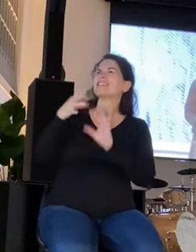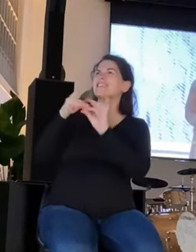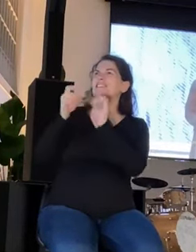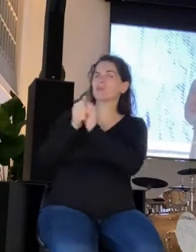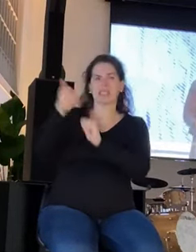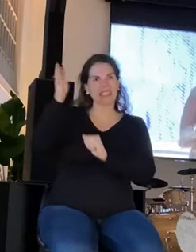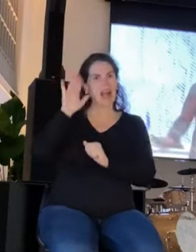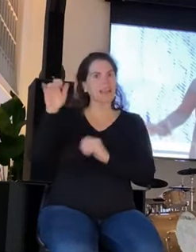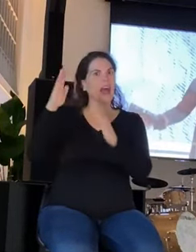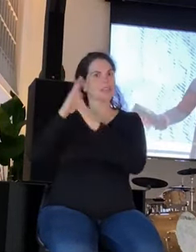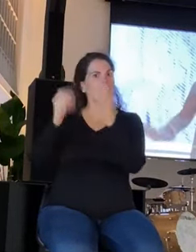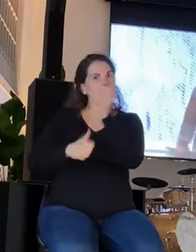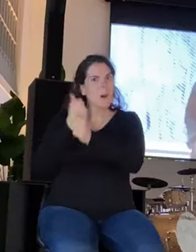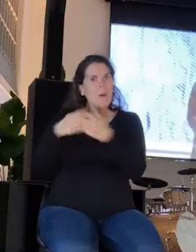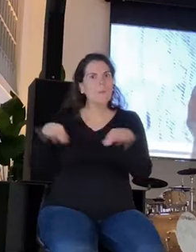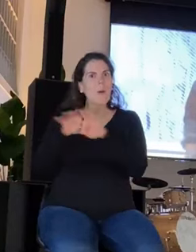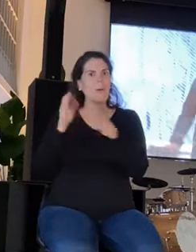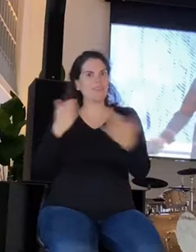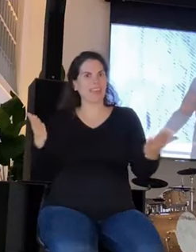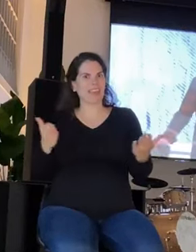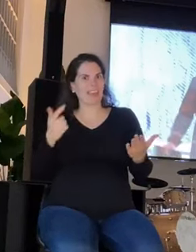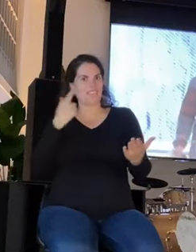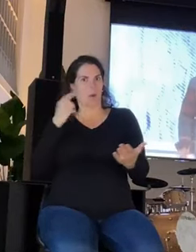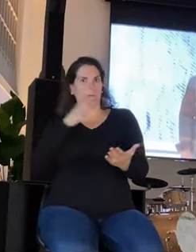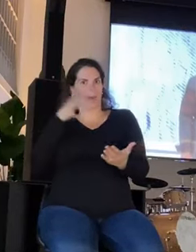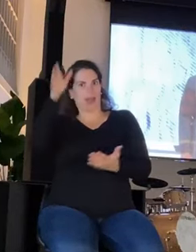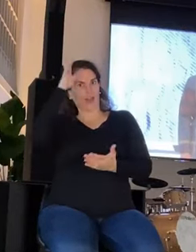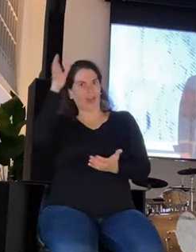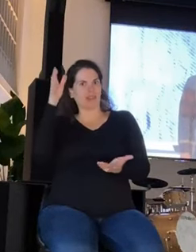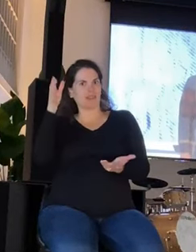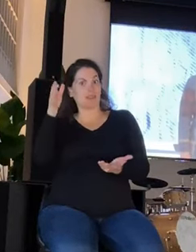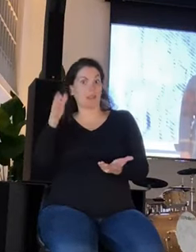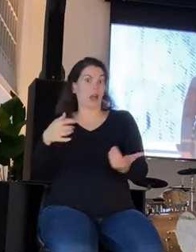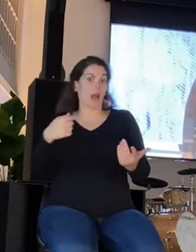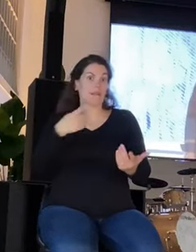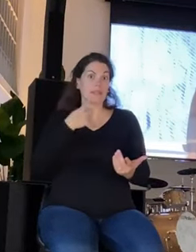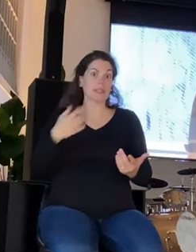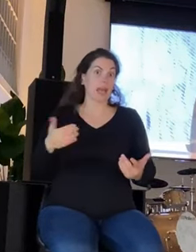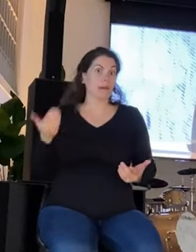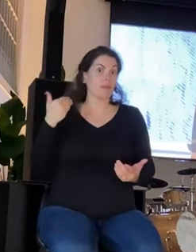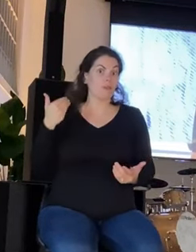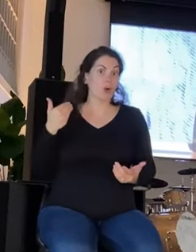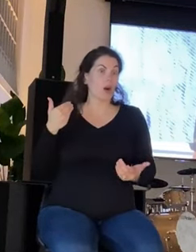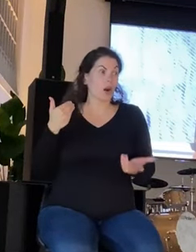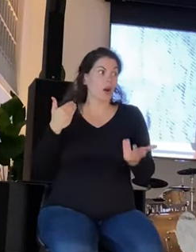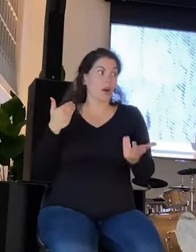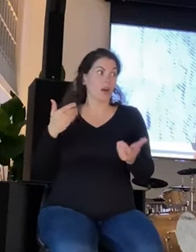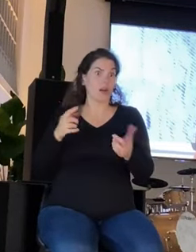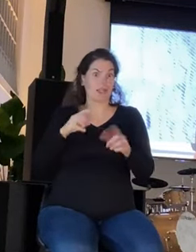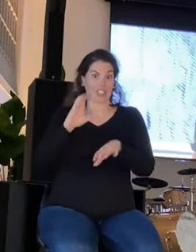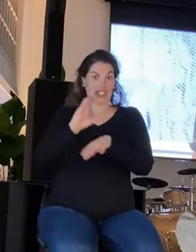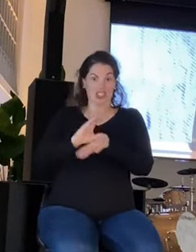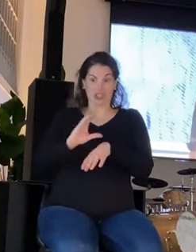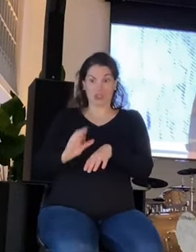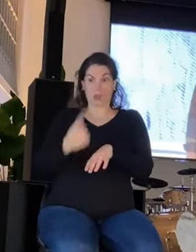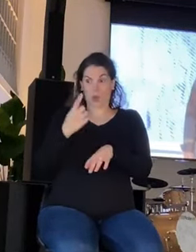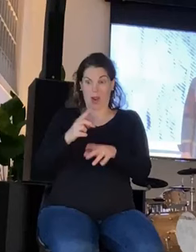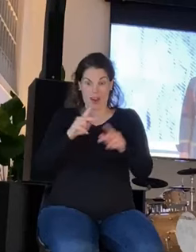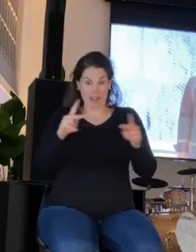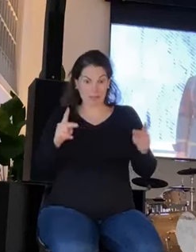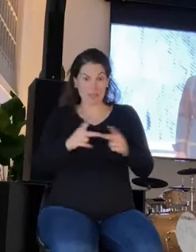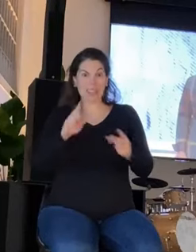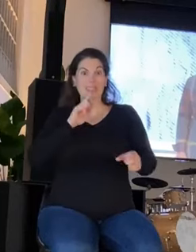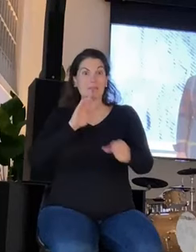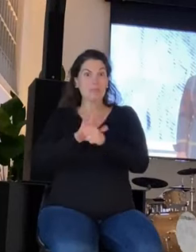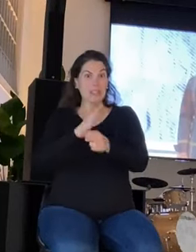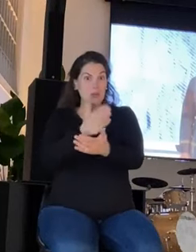the most important thing you have to do. And you've heard me say it before. The church is the only organization in the world that is committed